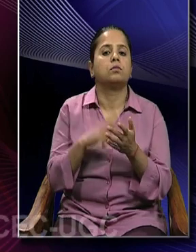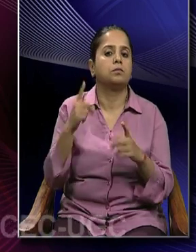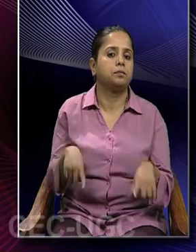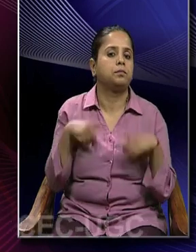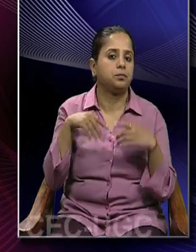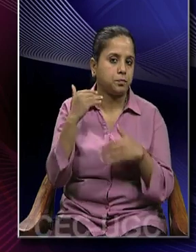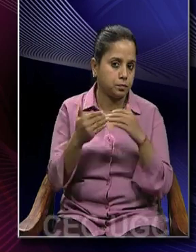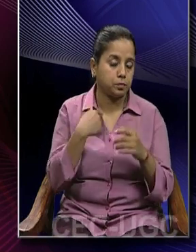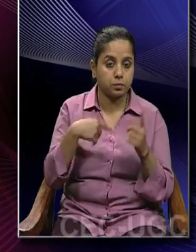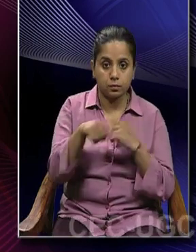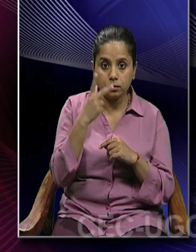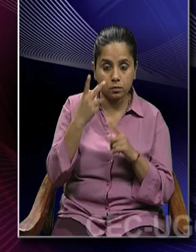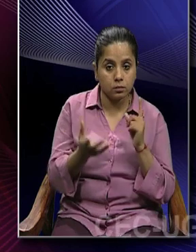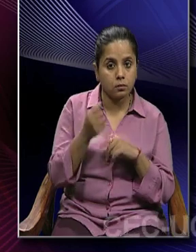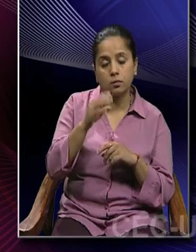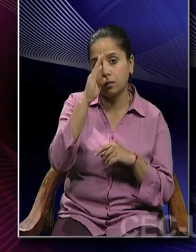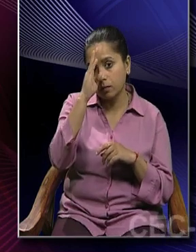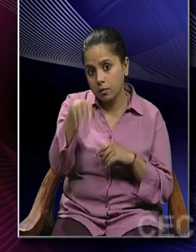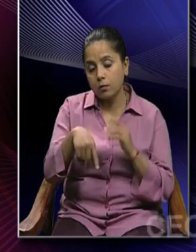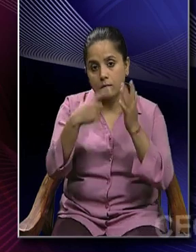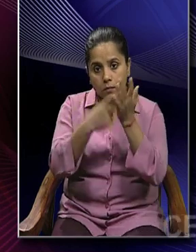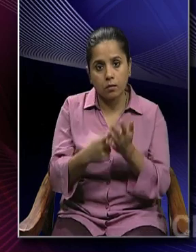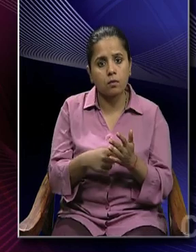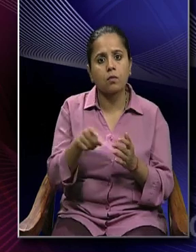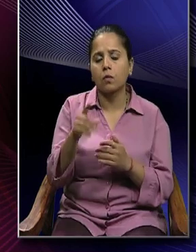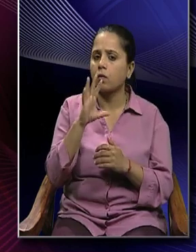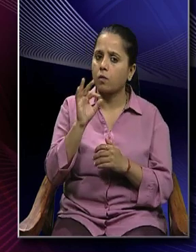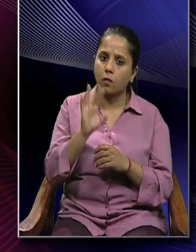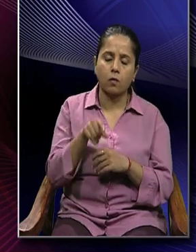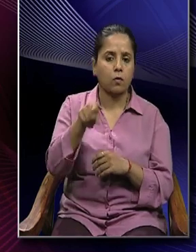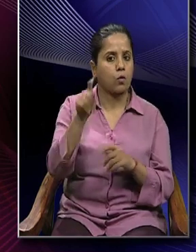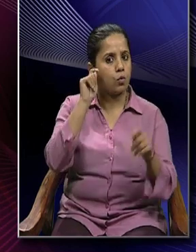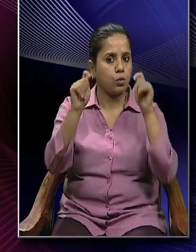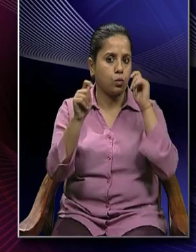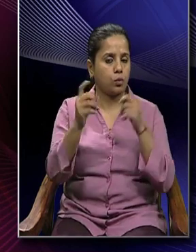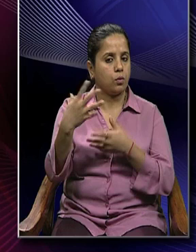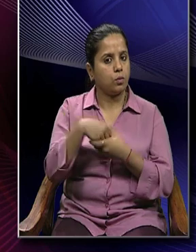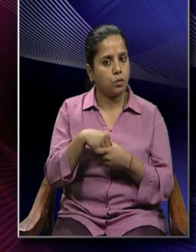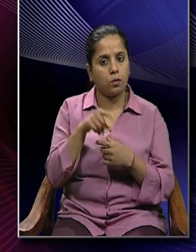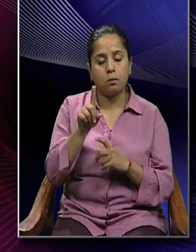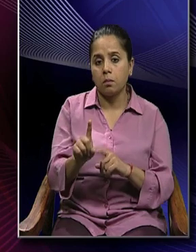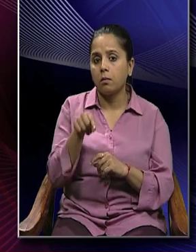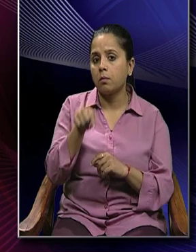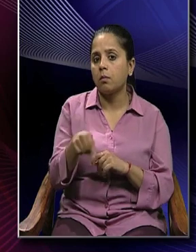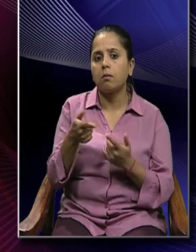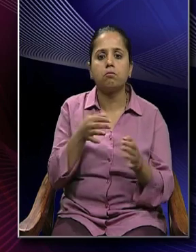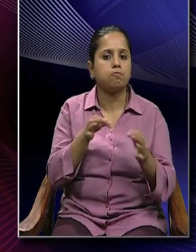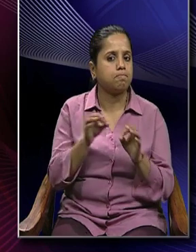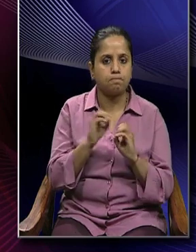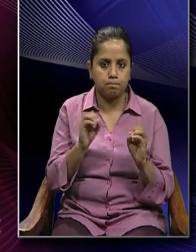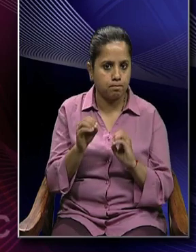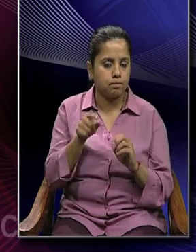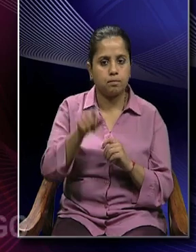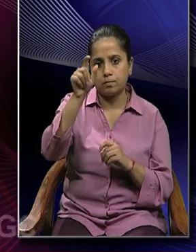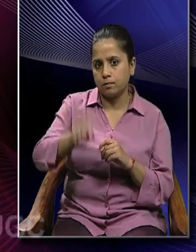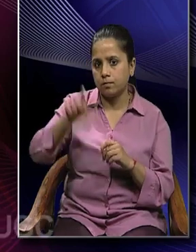So, we find that directive principles, they definitely play an important role, though they are not justiciable. An